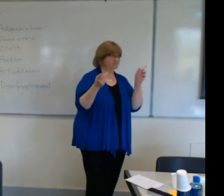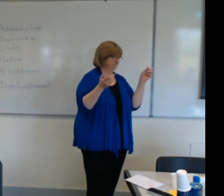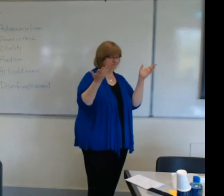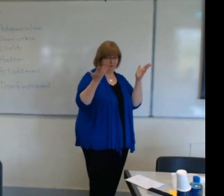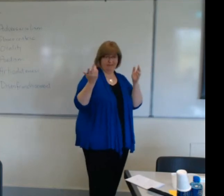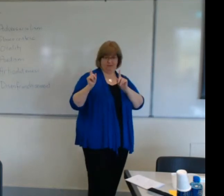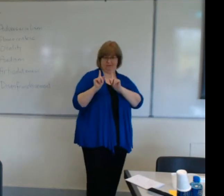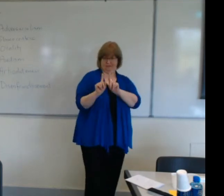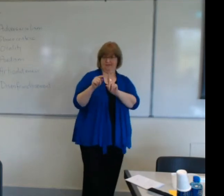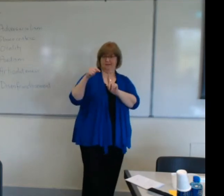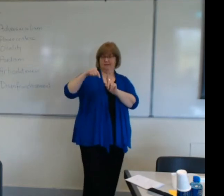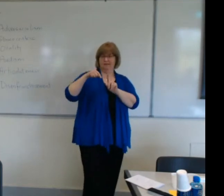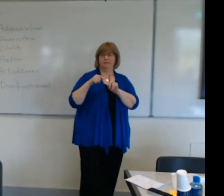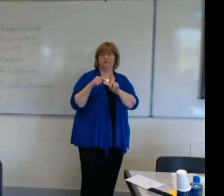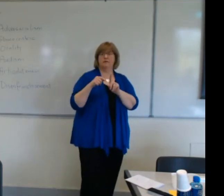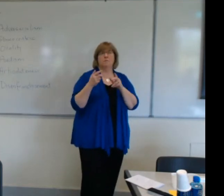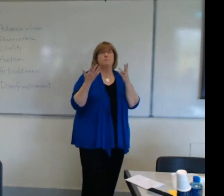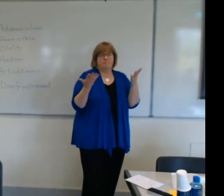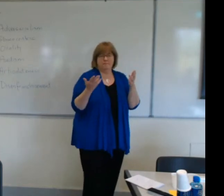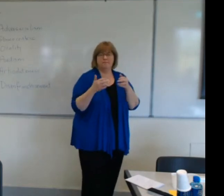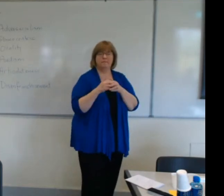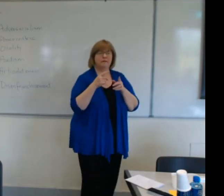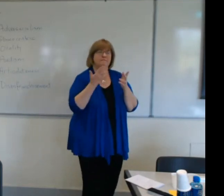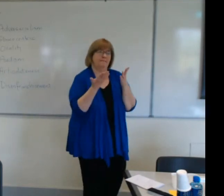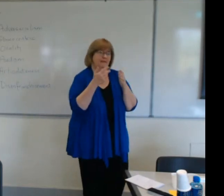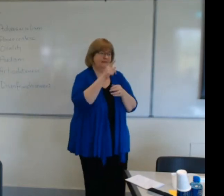comes along when we work with a hearing interpreter.